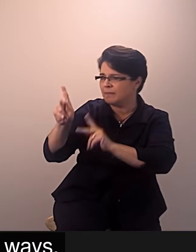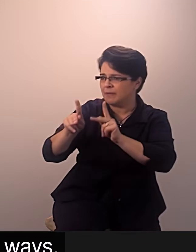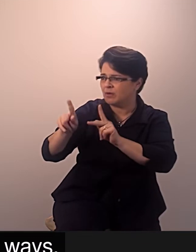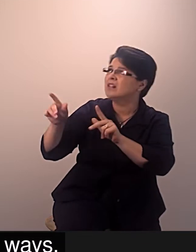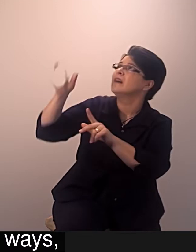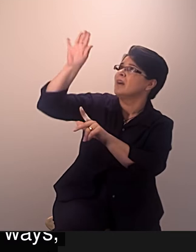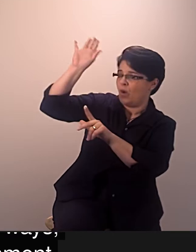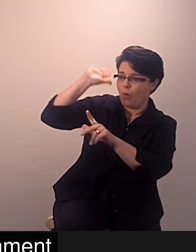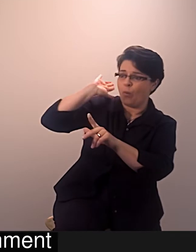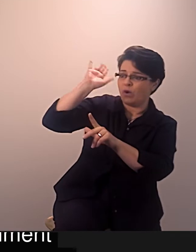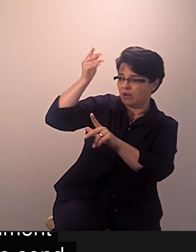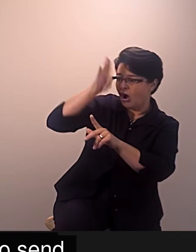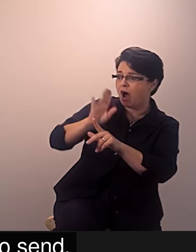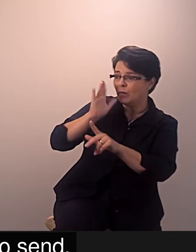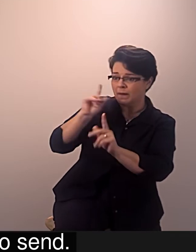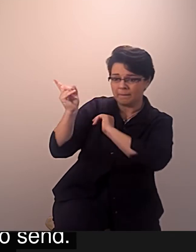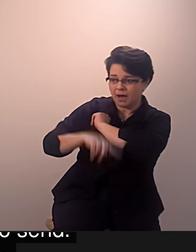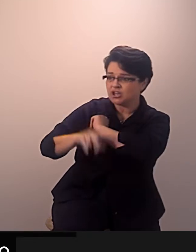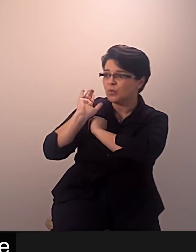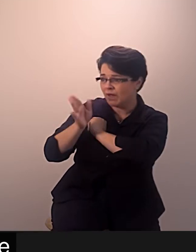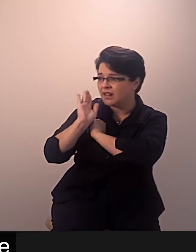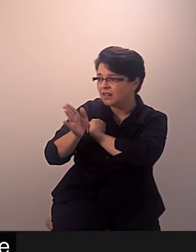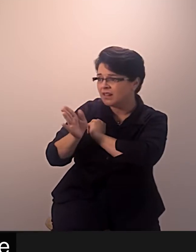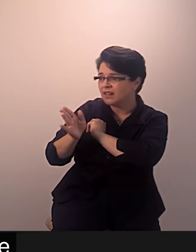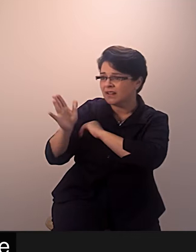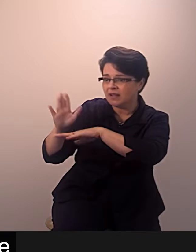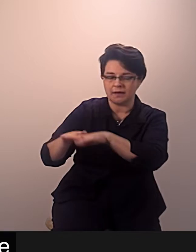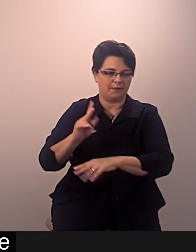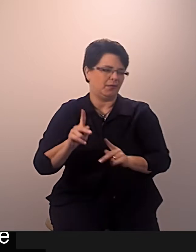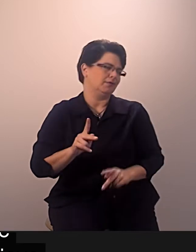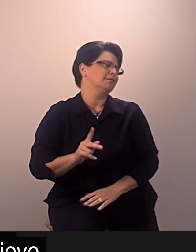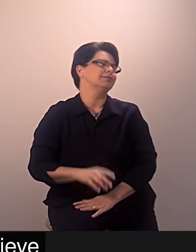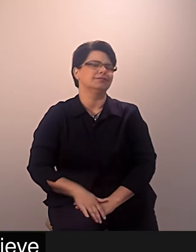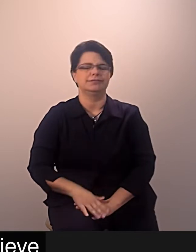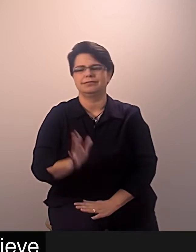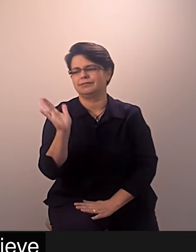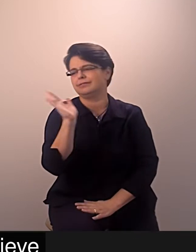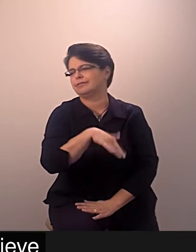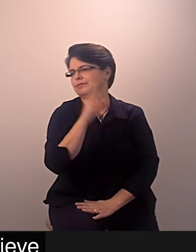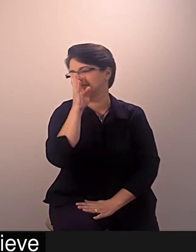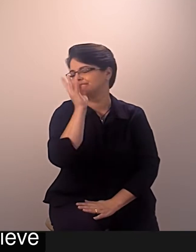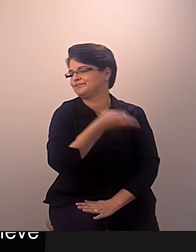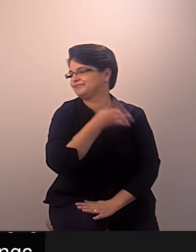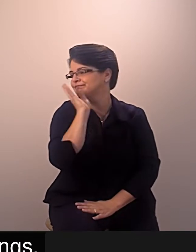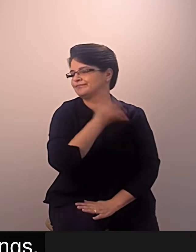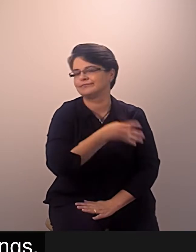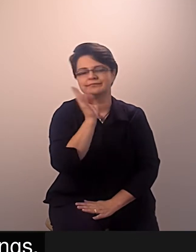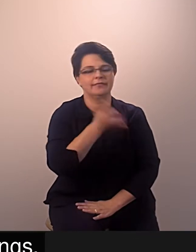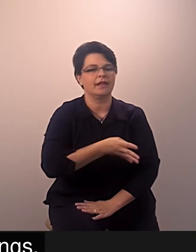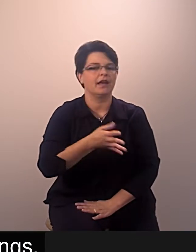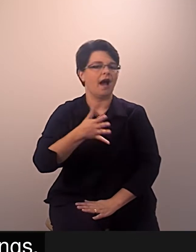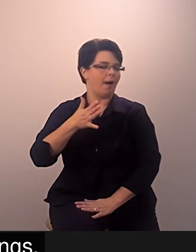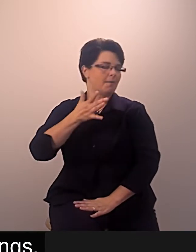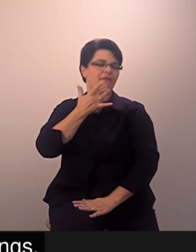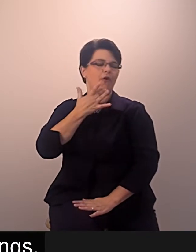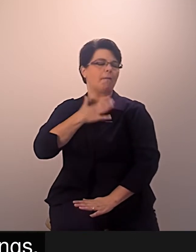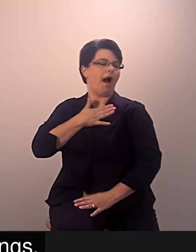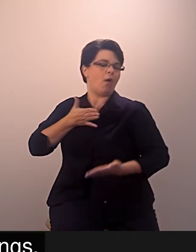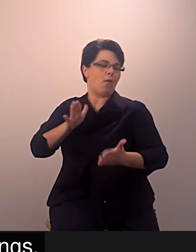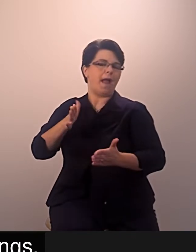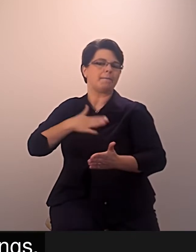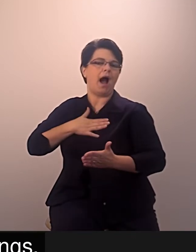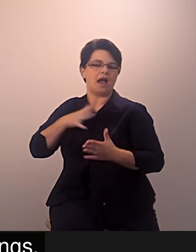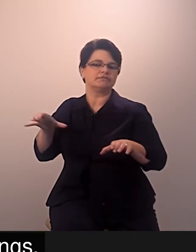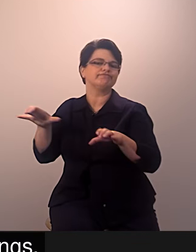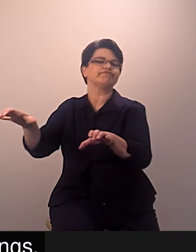to send. The people would not believe Noah's warnings. They did not want to turn from their evil ways.